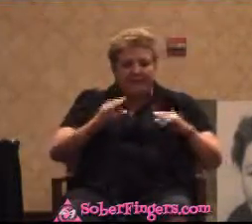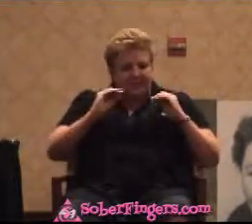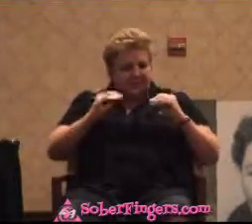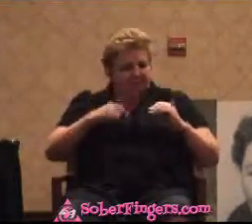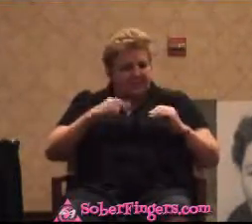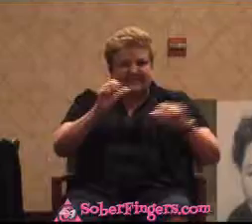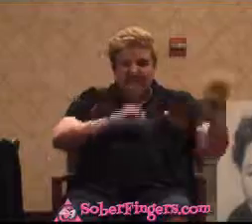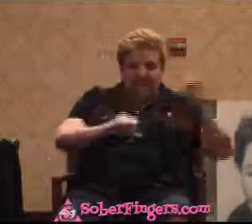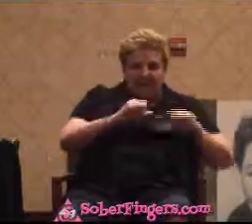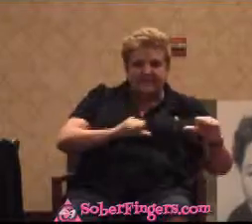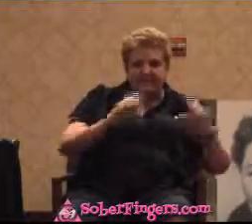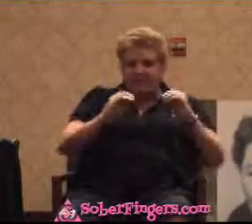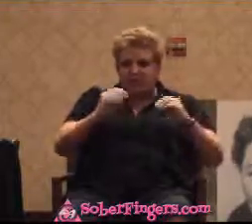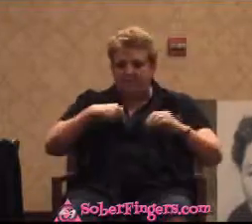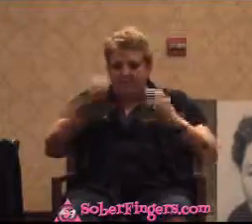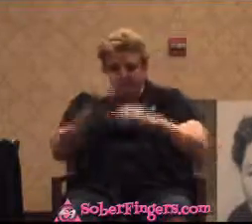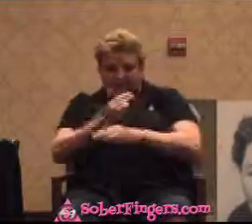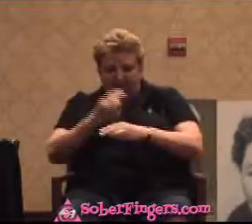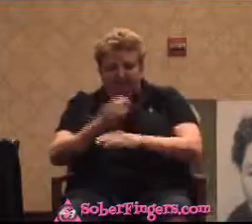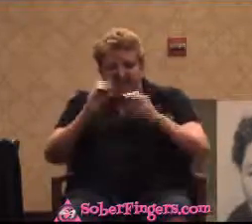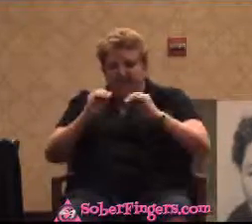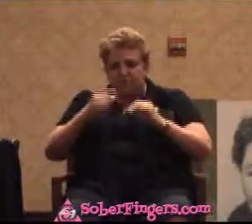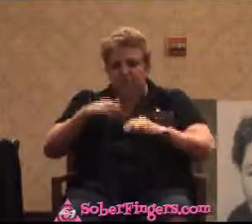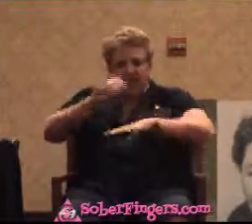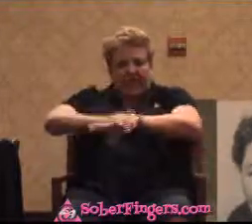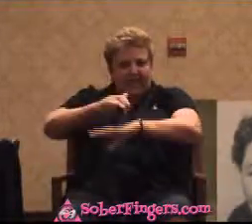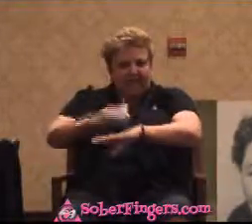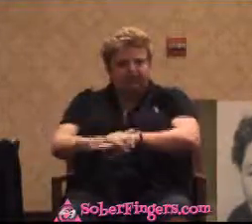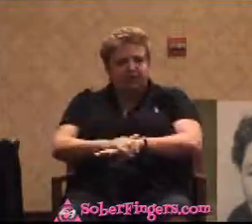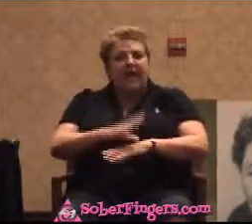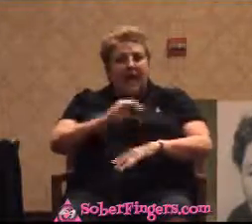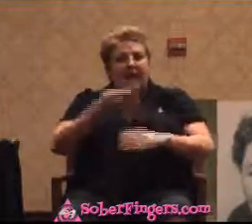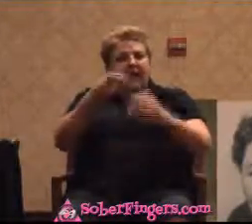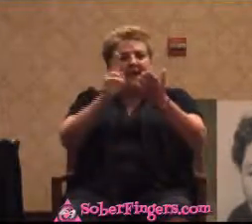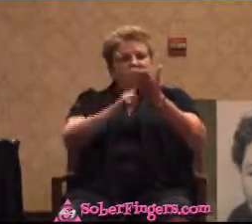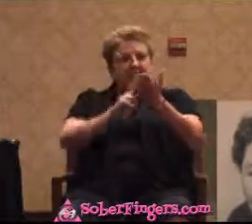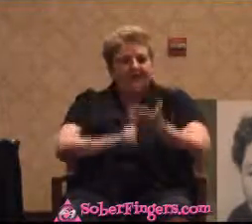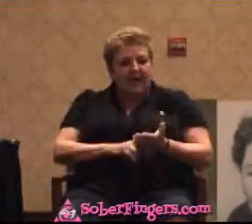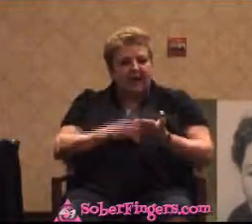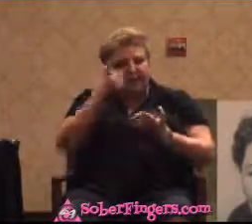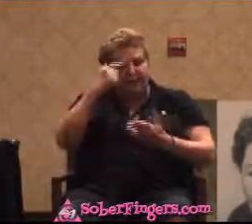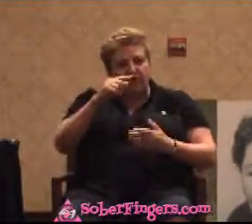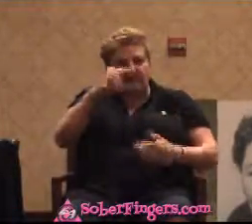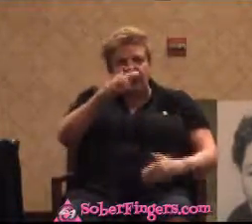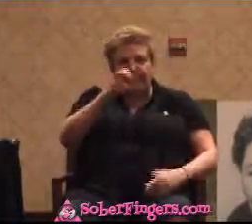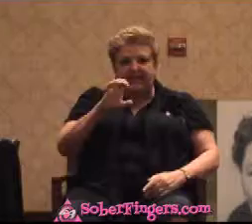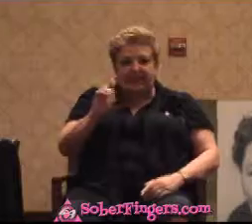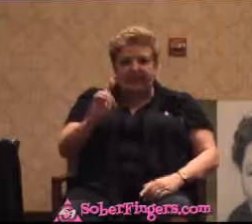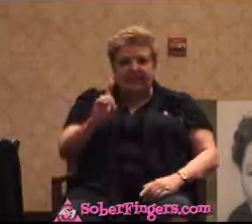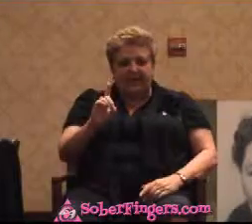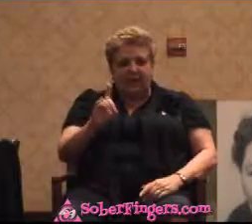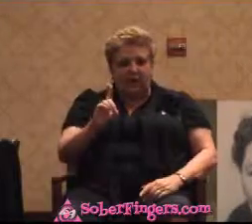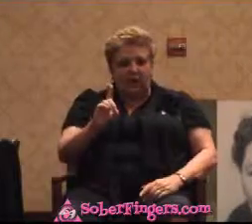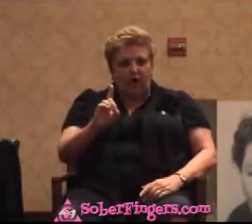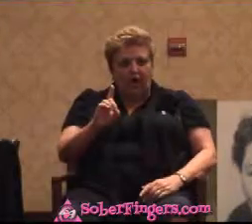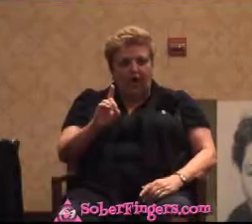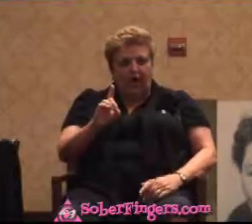and they taught me English. And I then signed up for the equivalency of a high school diploma, and I got a perfect score.